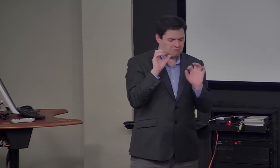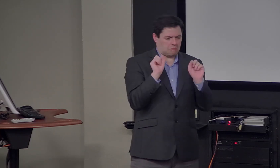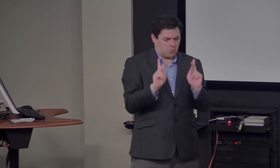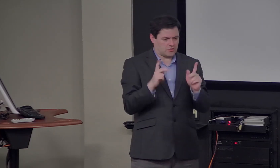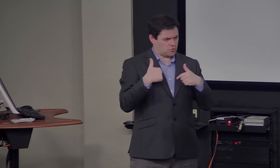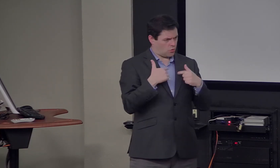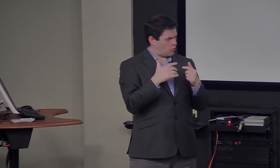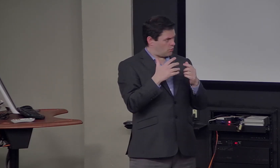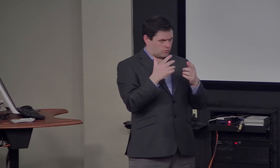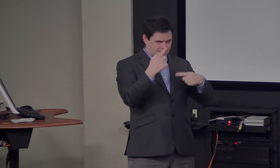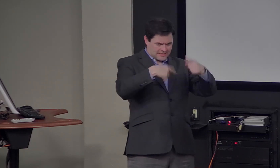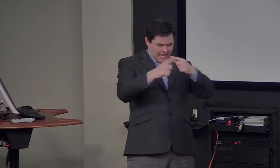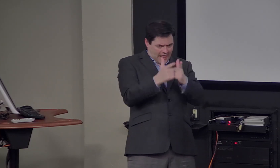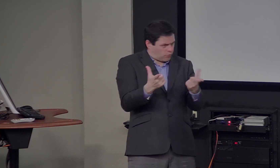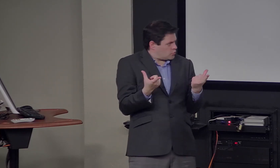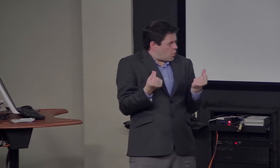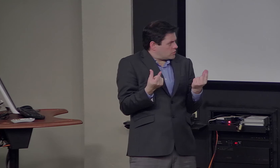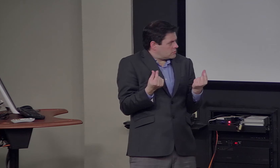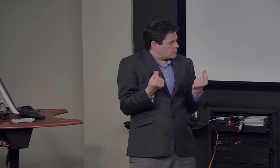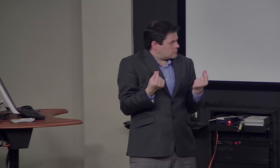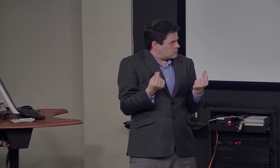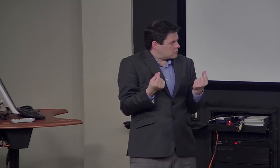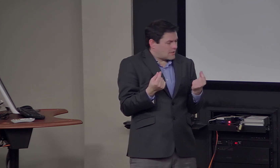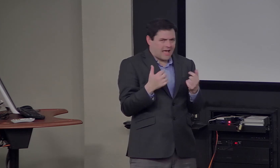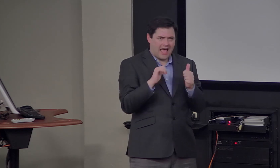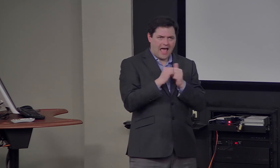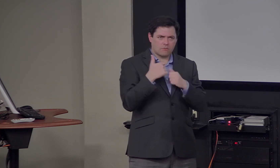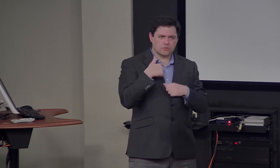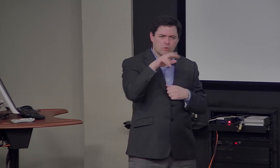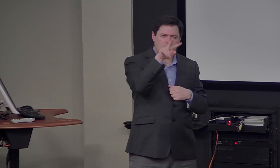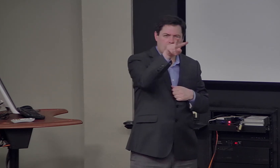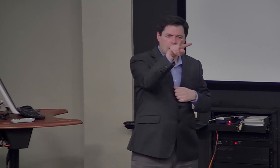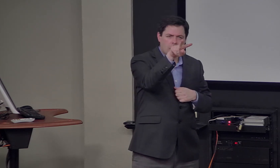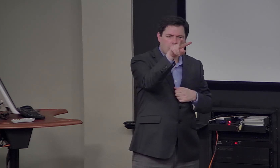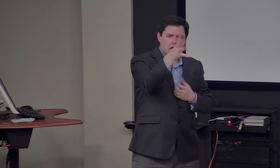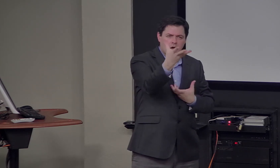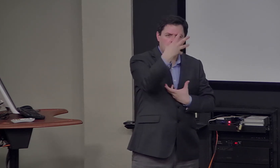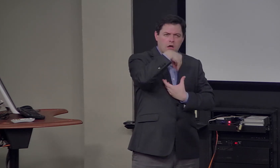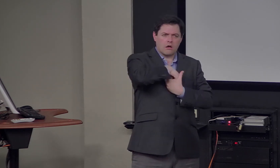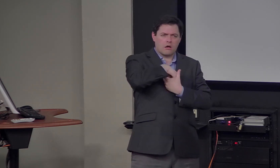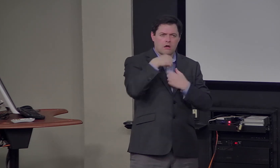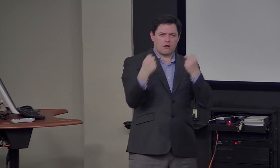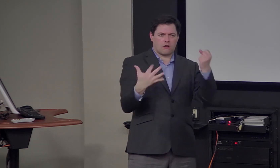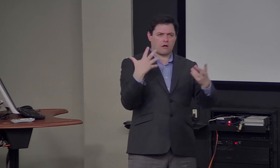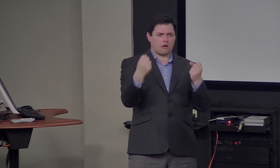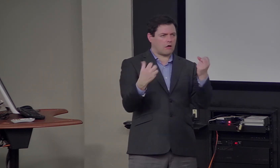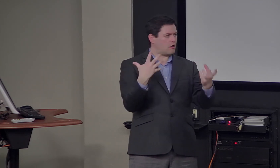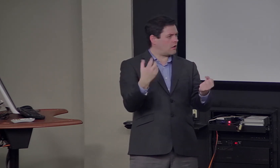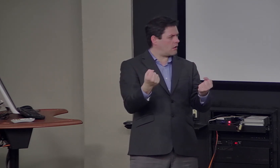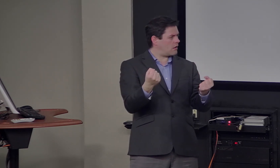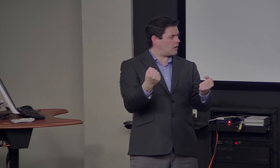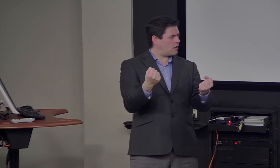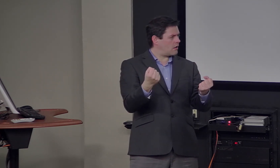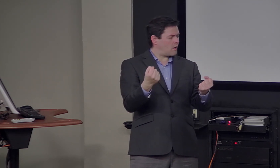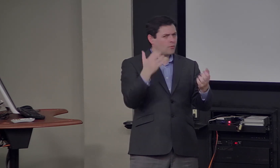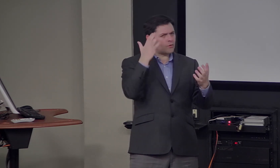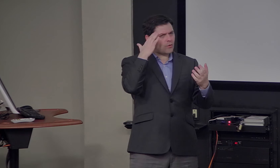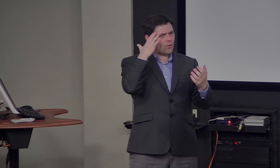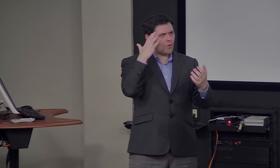languages. If you can understand and distinguish, you know, how those sounds are different in their respective languages, that shows language aptitude. So how do